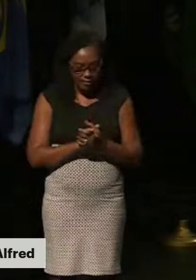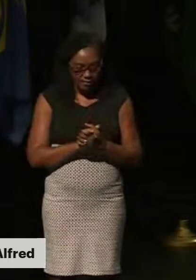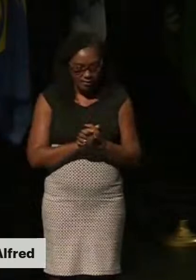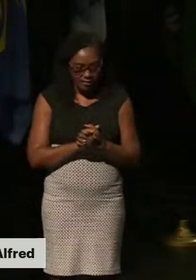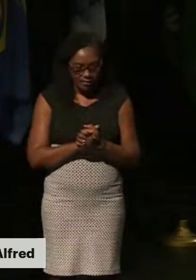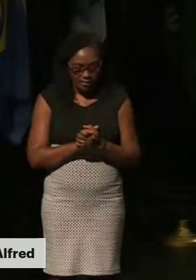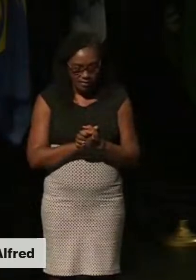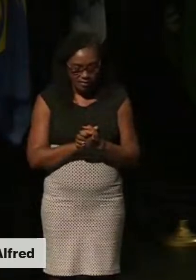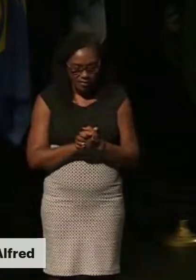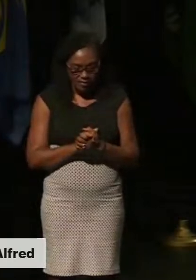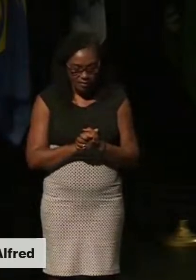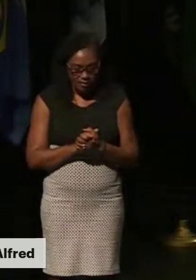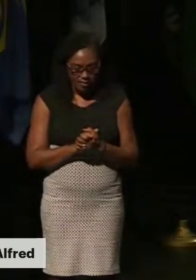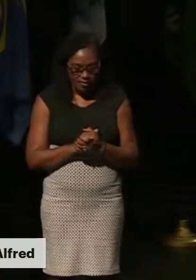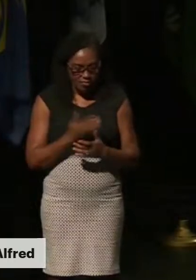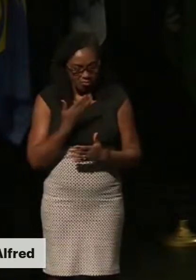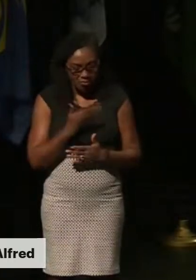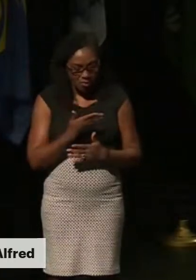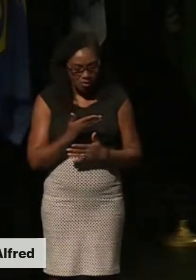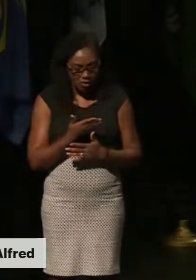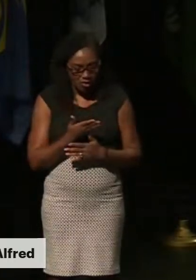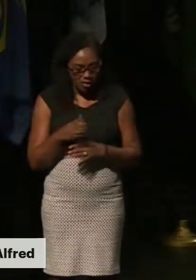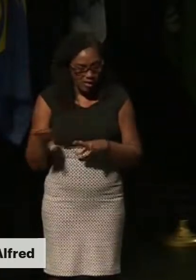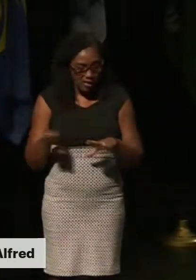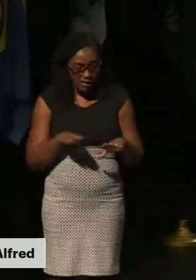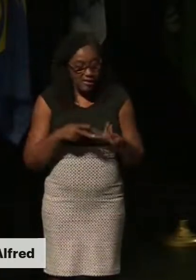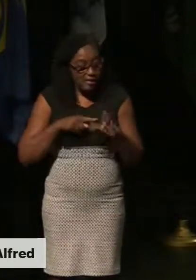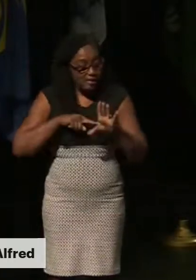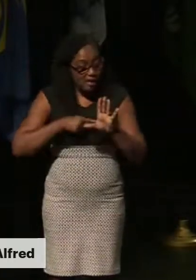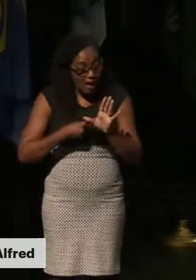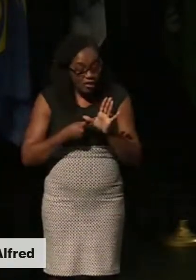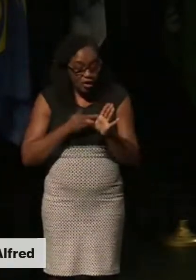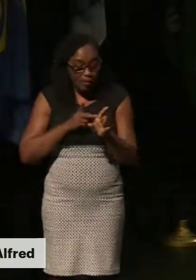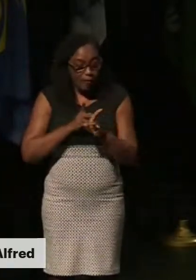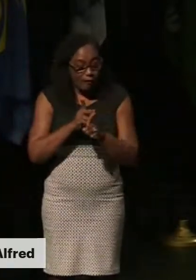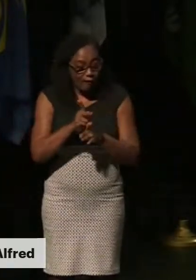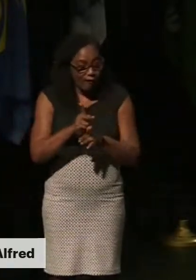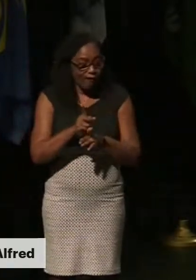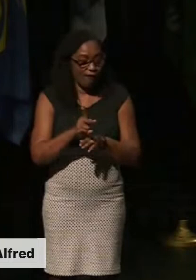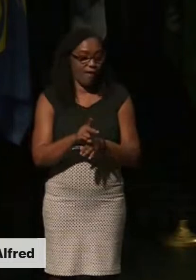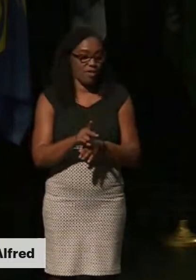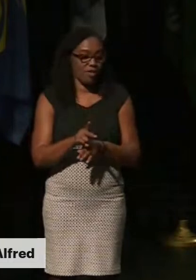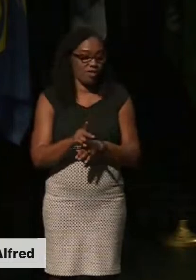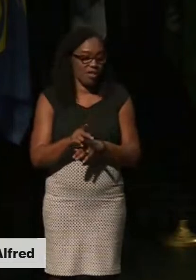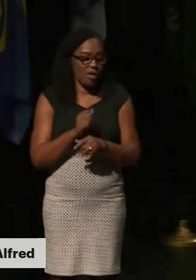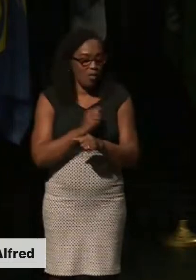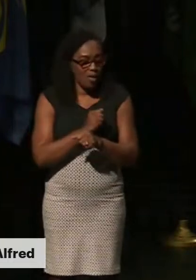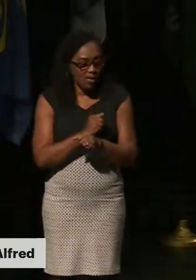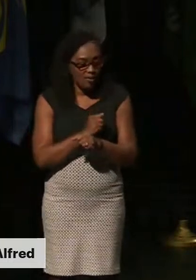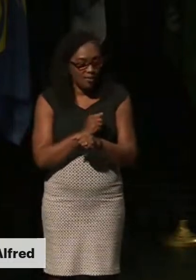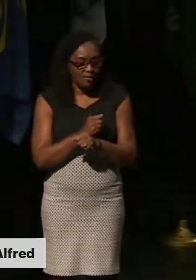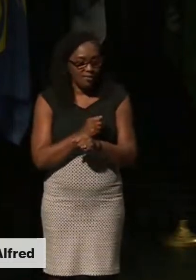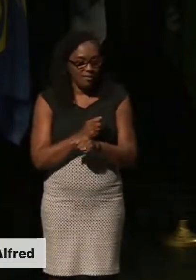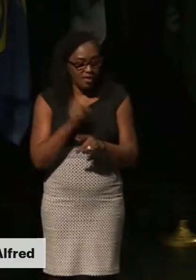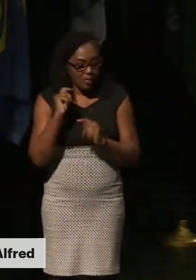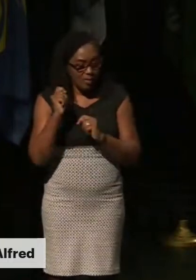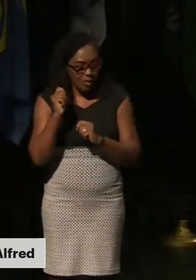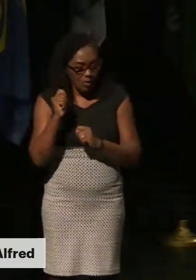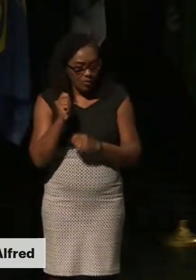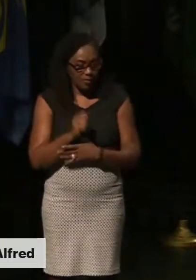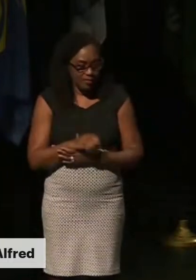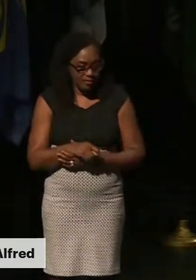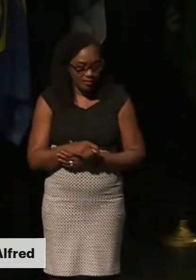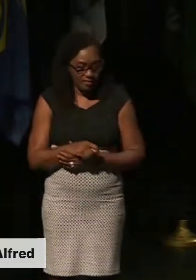Mrs. Nicholson Alfred began her professional career as part of the Ministry for Tobago Affairs and